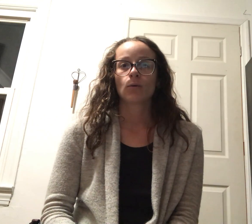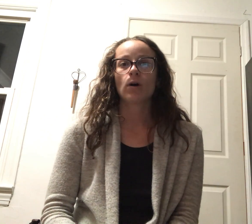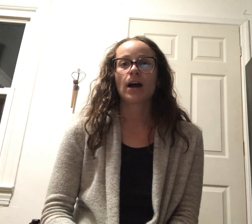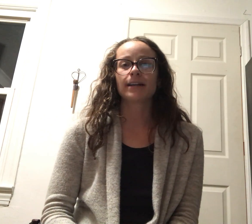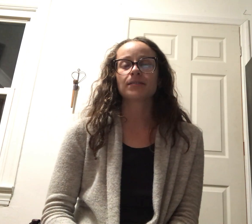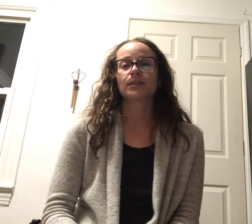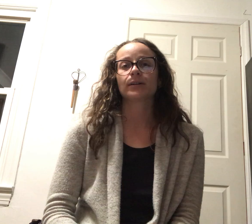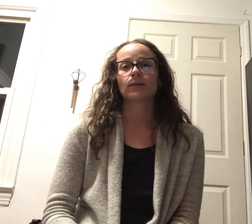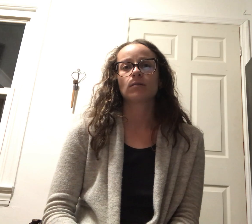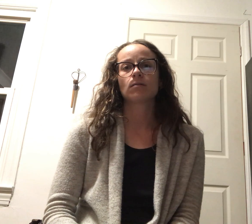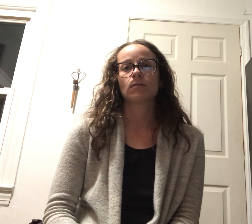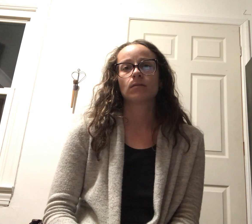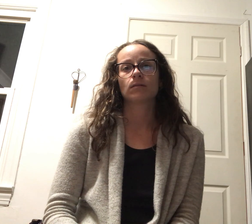What kind of cereal?